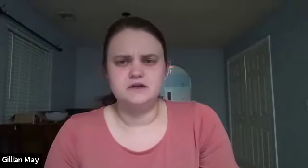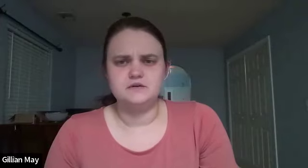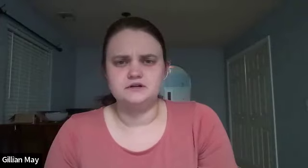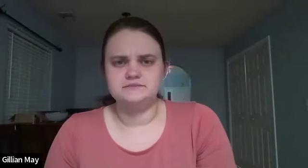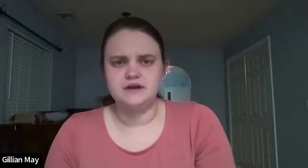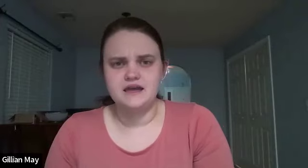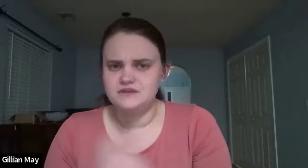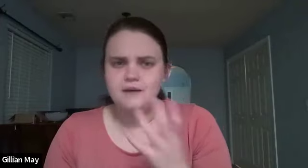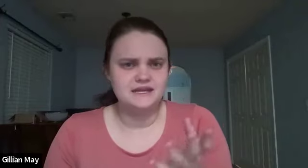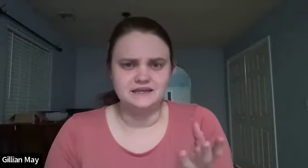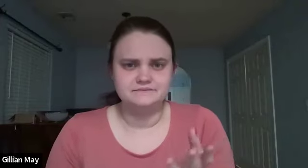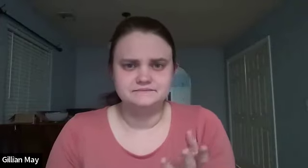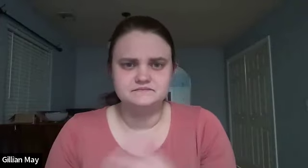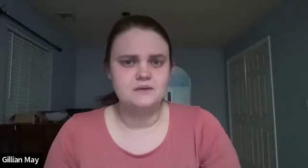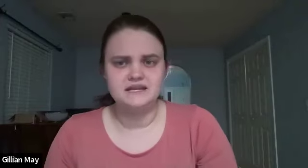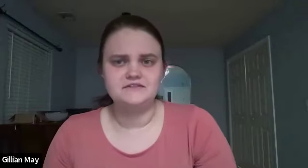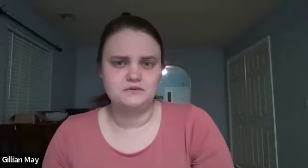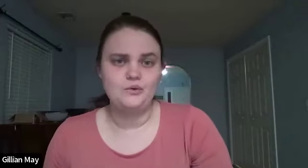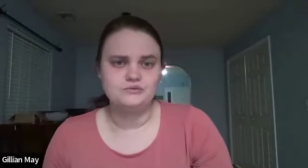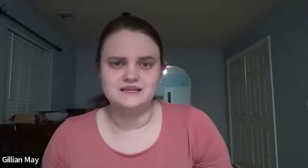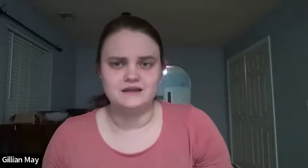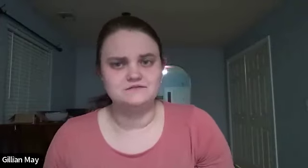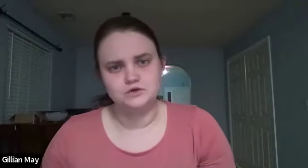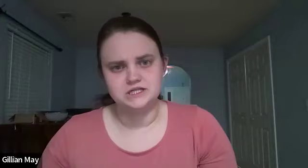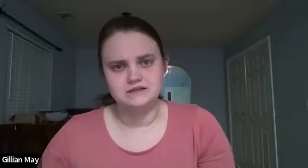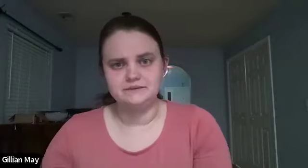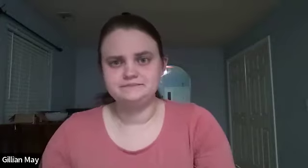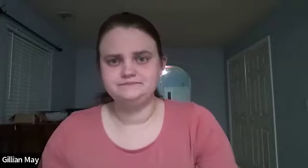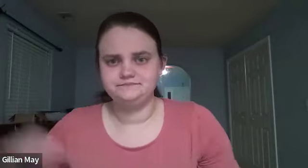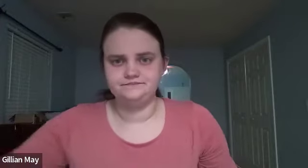other birds, but not many get their own signs, unfortunately.